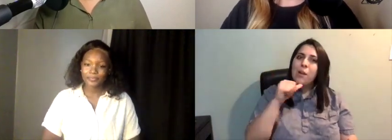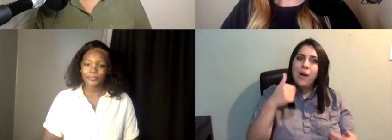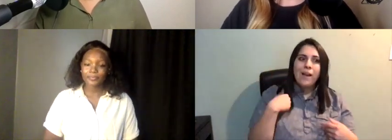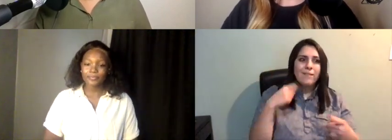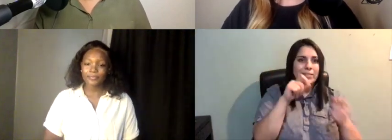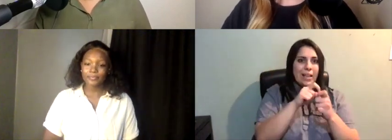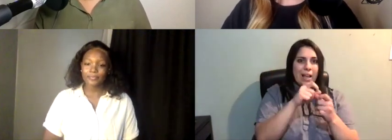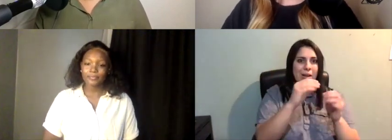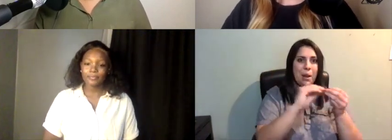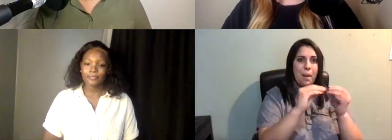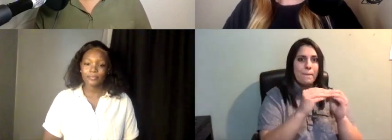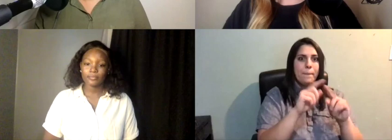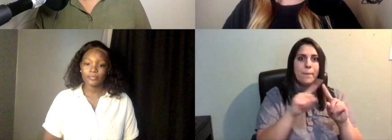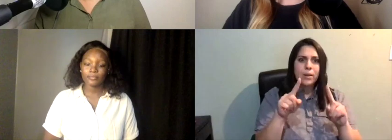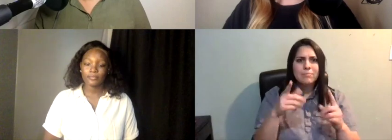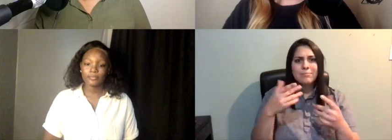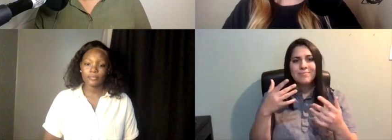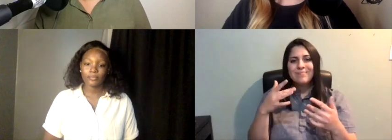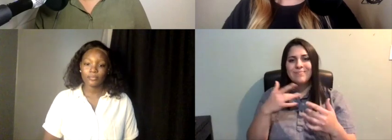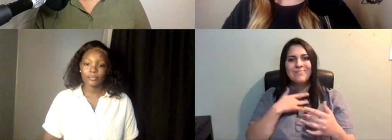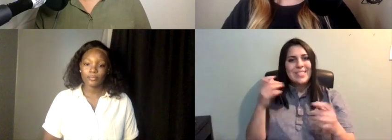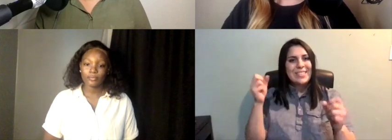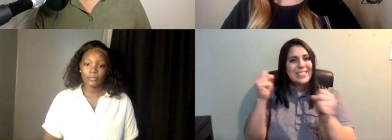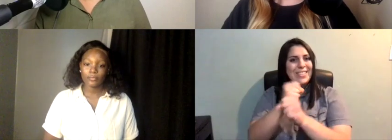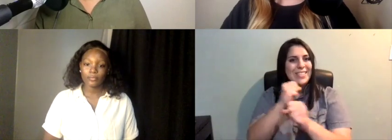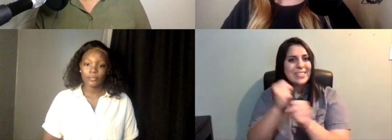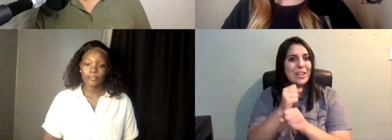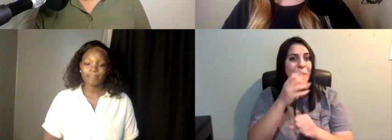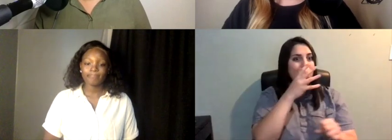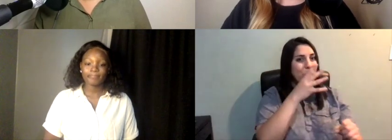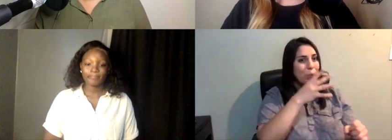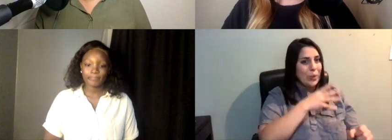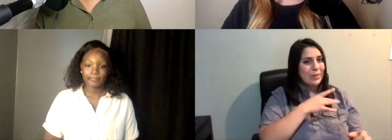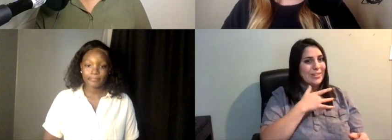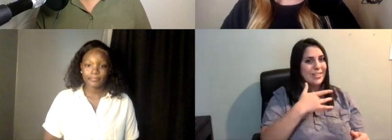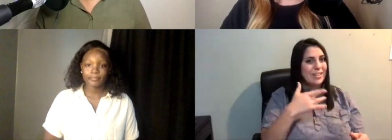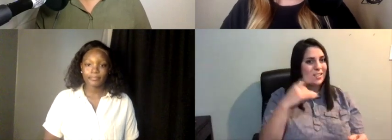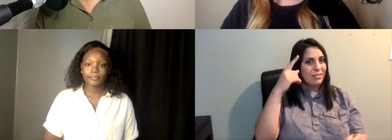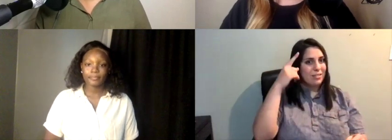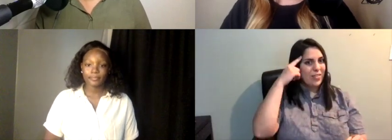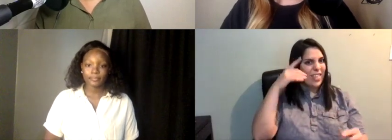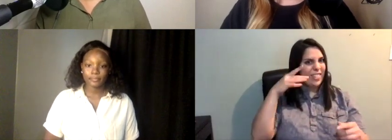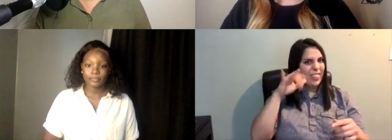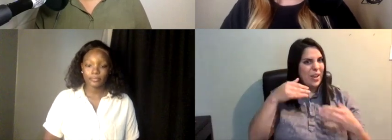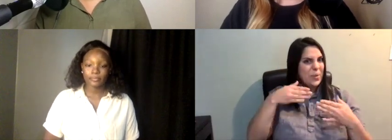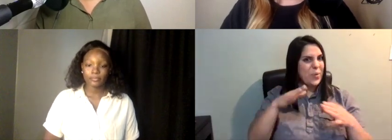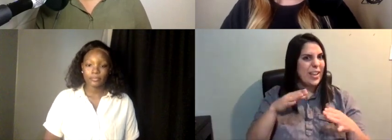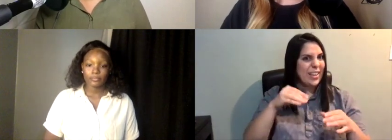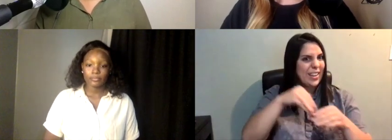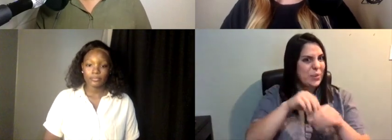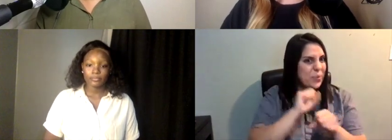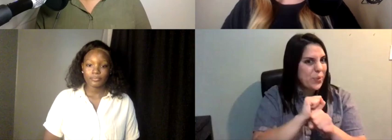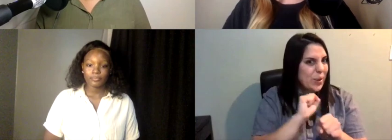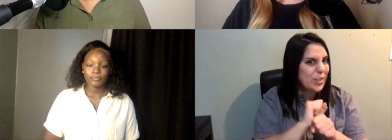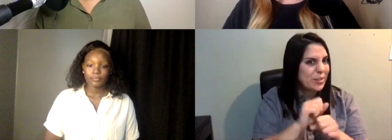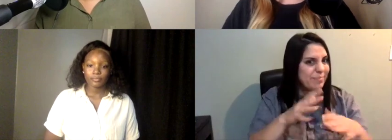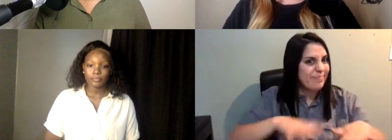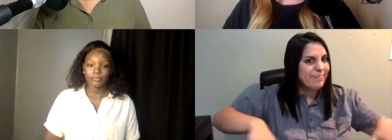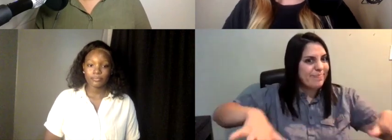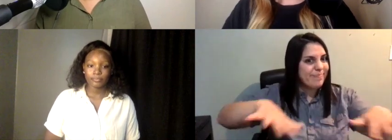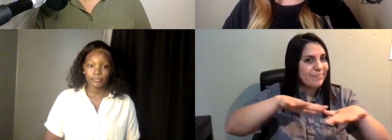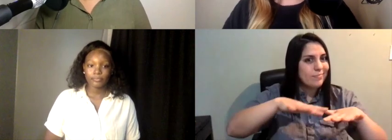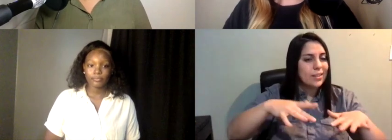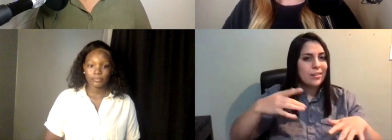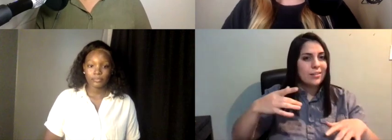like, statistically, that is the mentality of women in workspace, especially in higher positions. Yeah. Because there